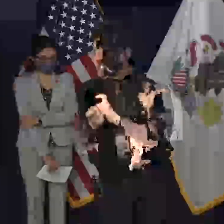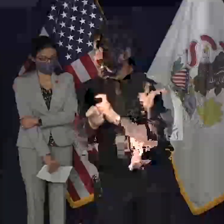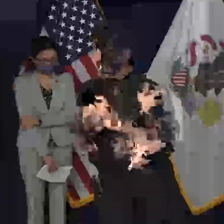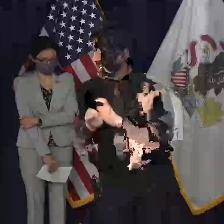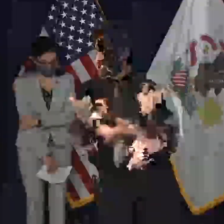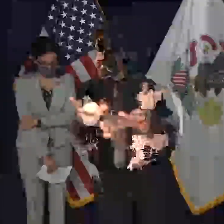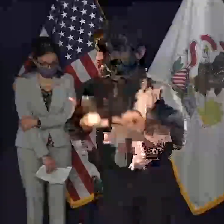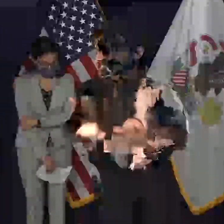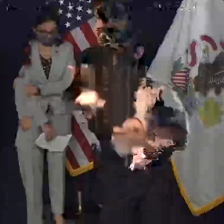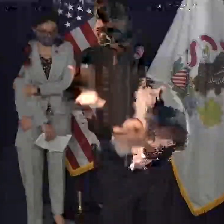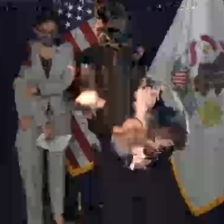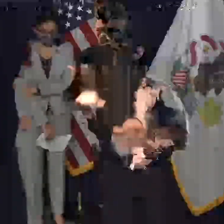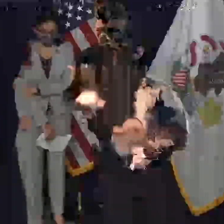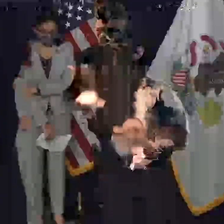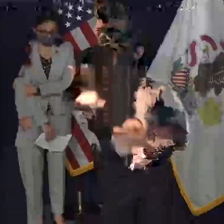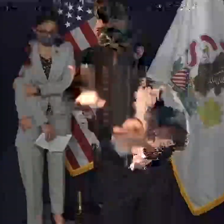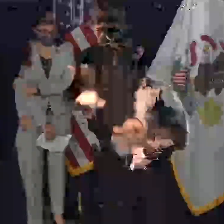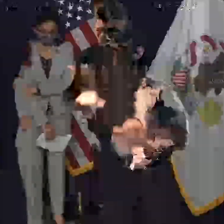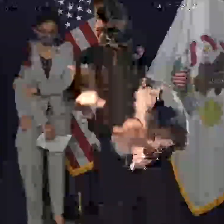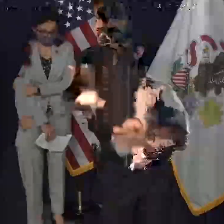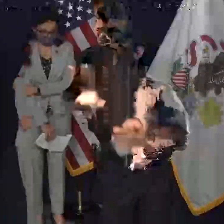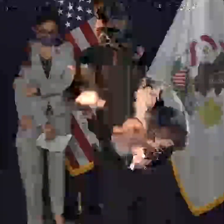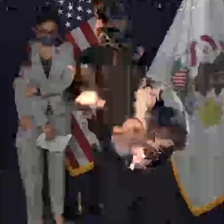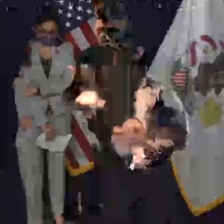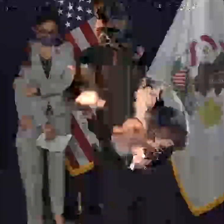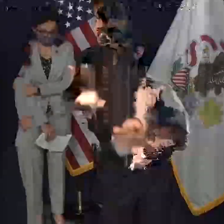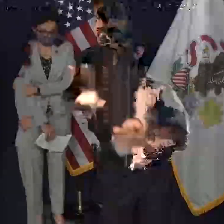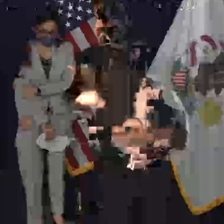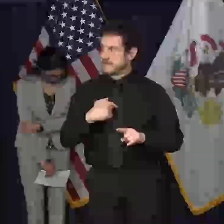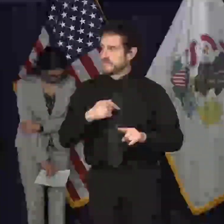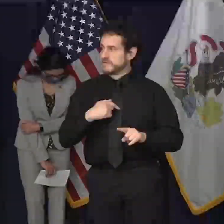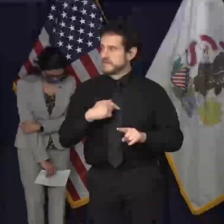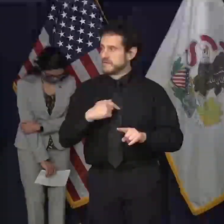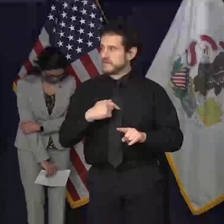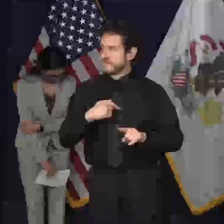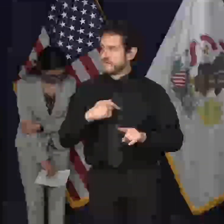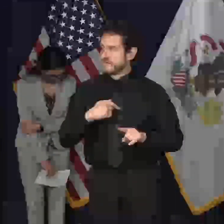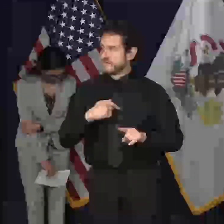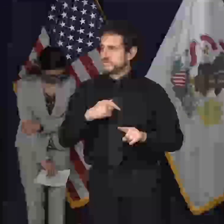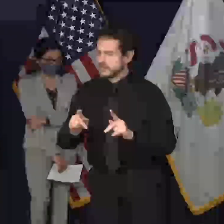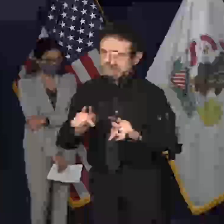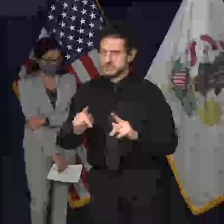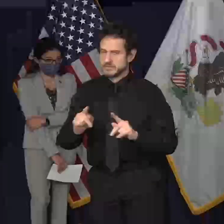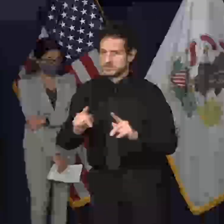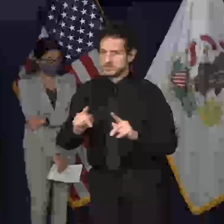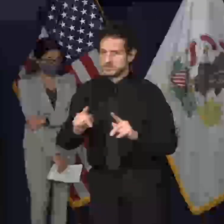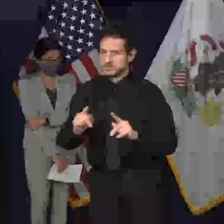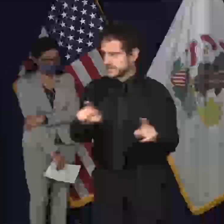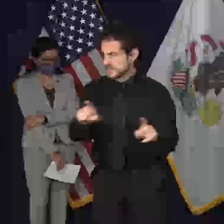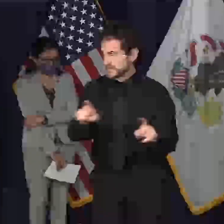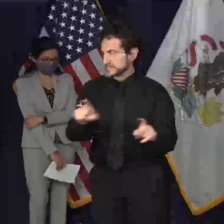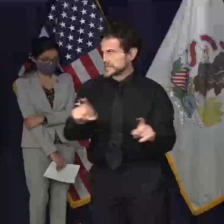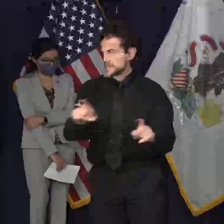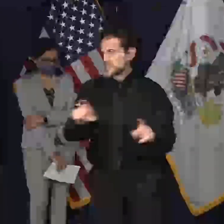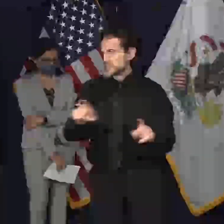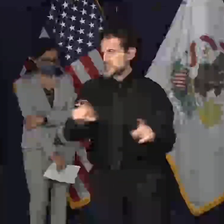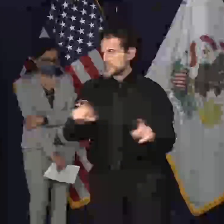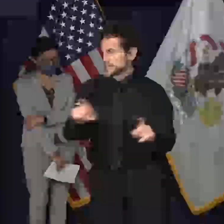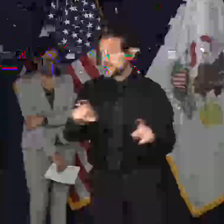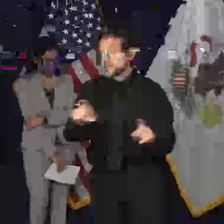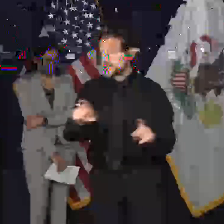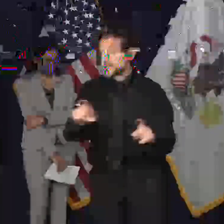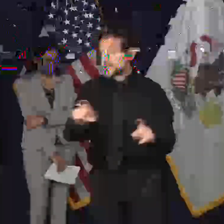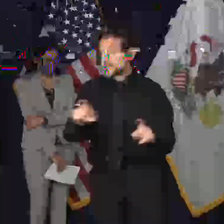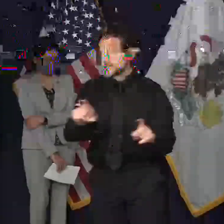number of people tested has expanded, maybe the illness, the baseline status of those people might not be exactly the